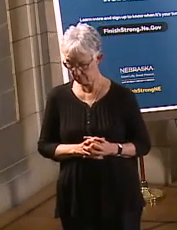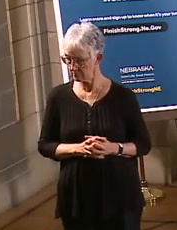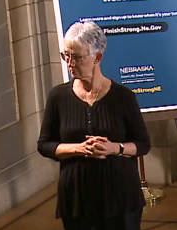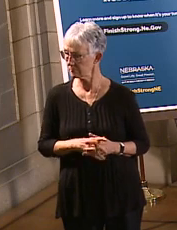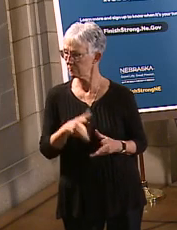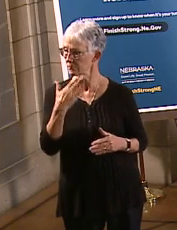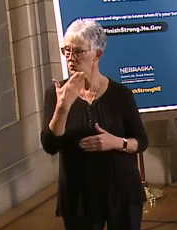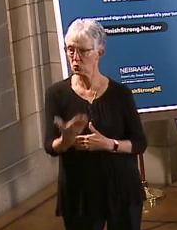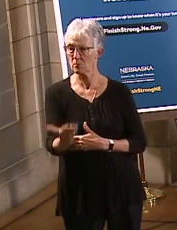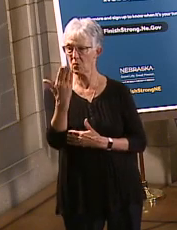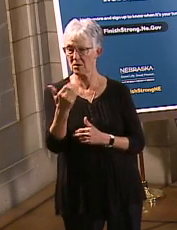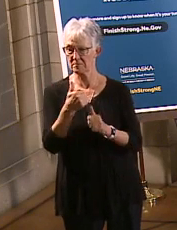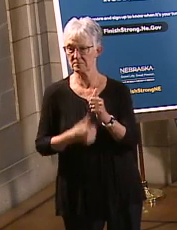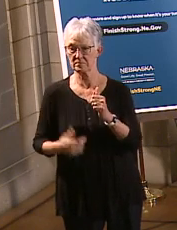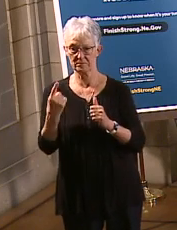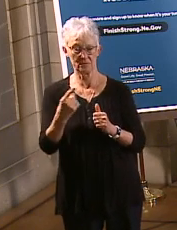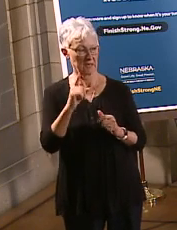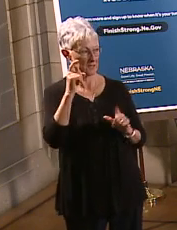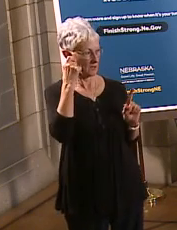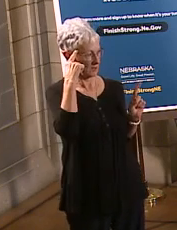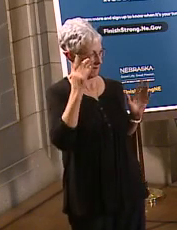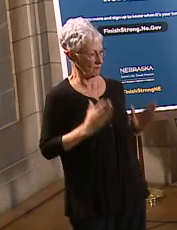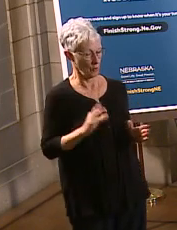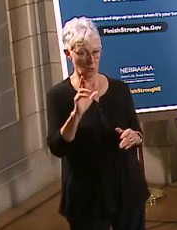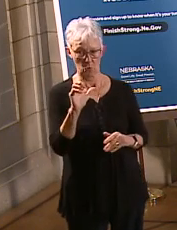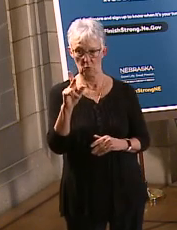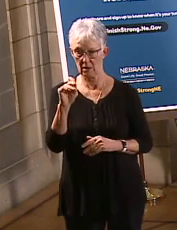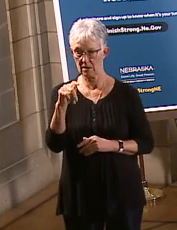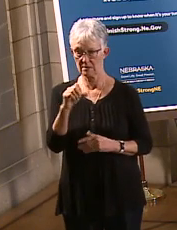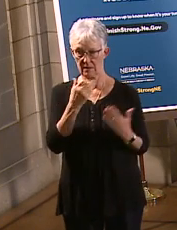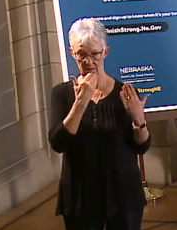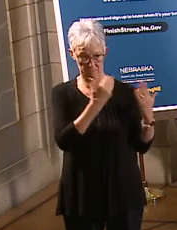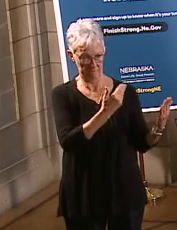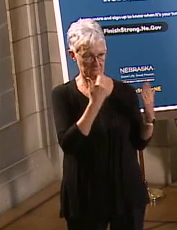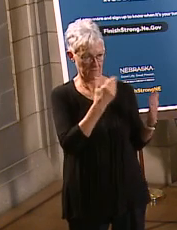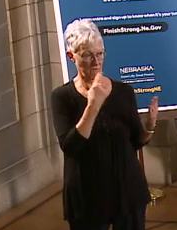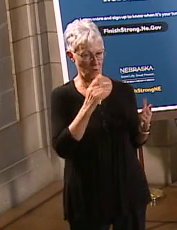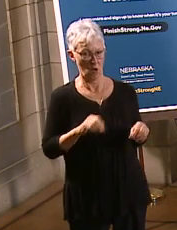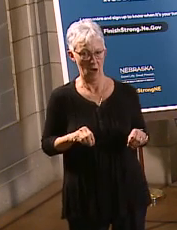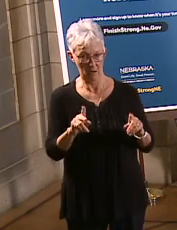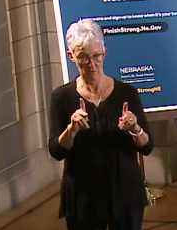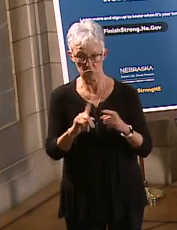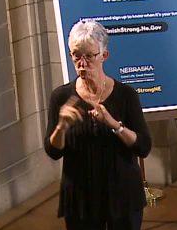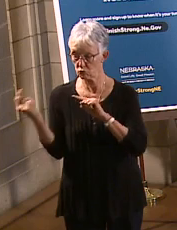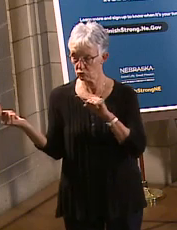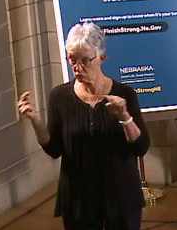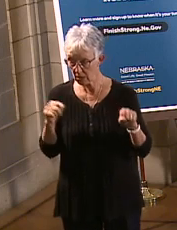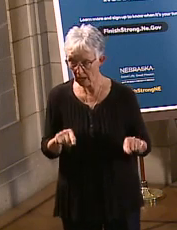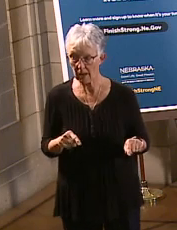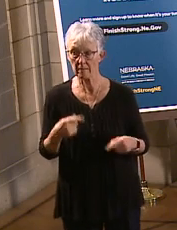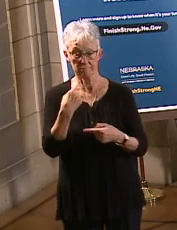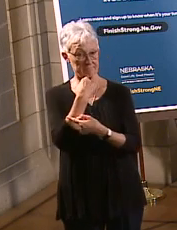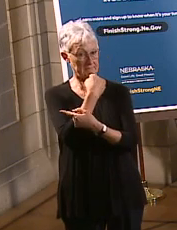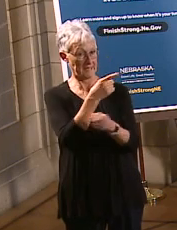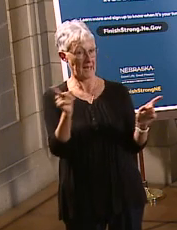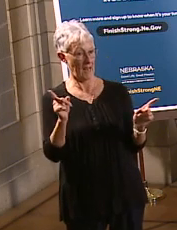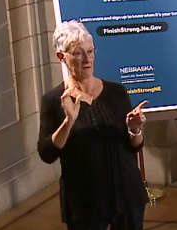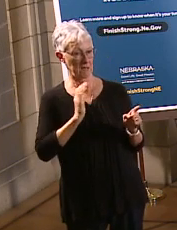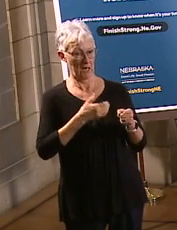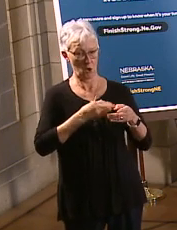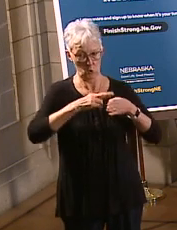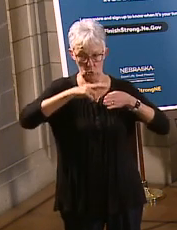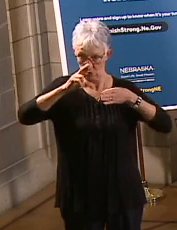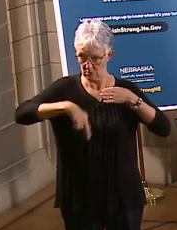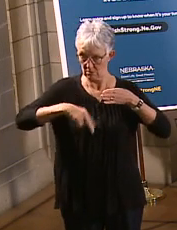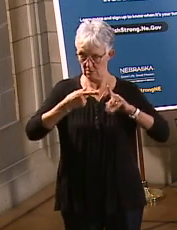Good morning, everybody. Governor Ricketts, thank you very much for this opportunity today to publicly release the summary results of this